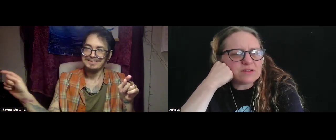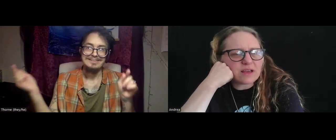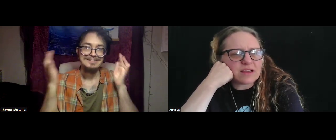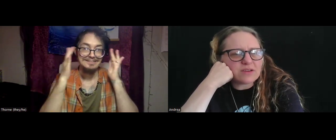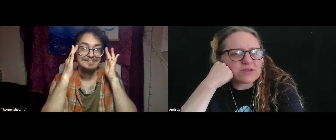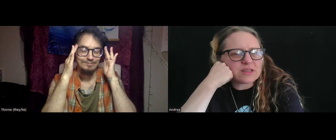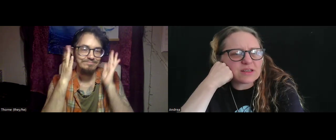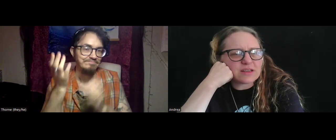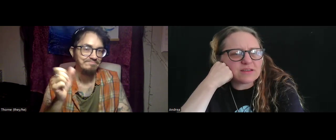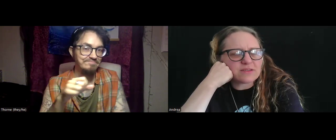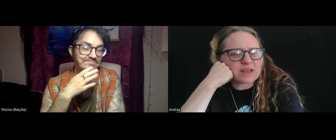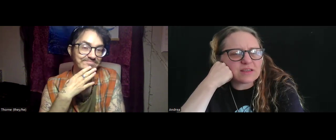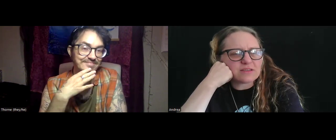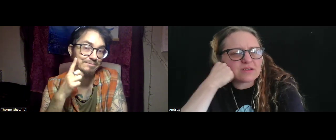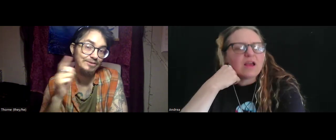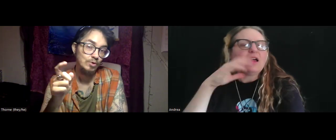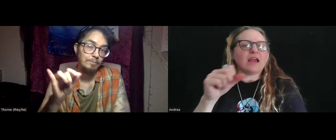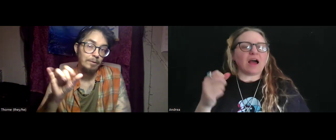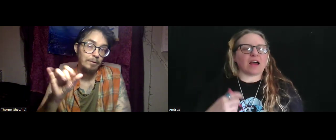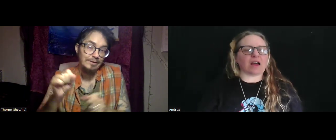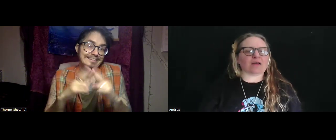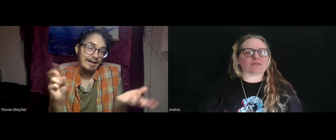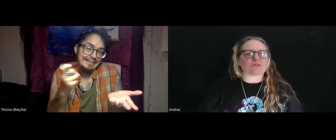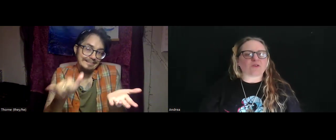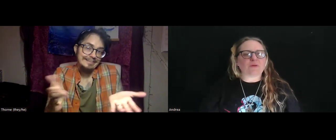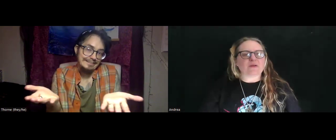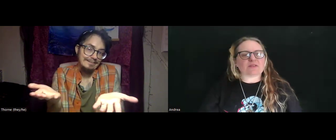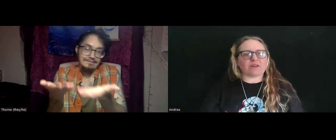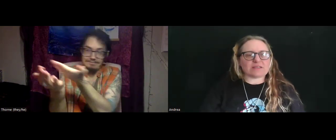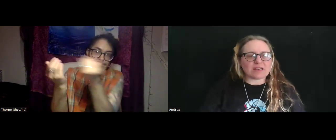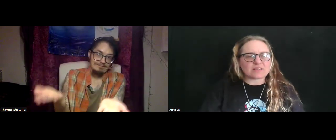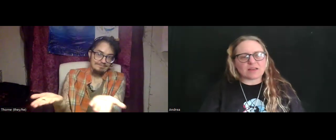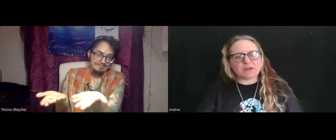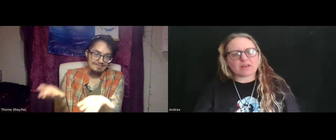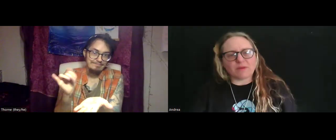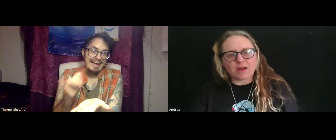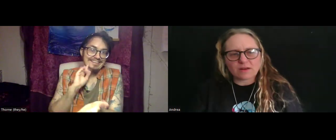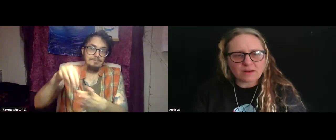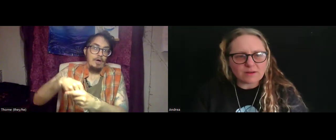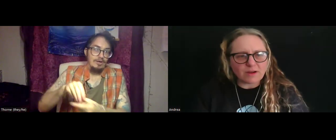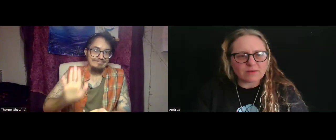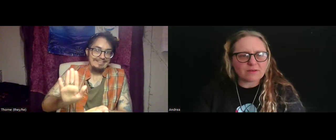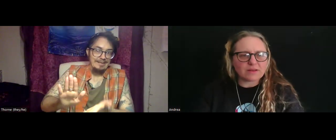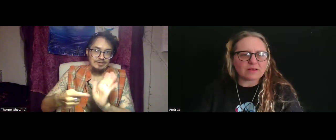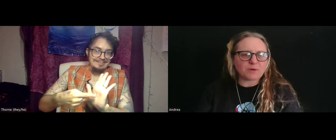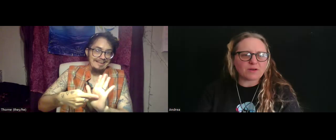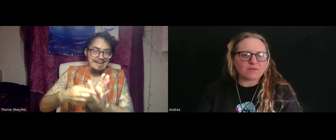like interesting in certain cases. Yeah, Scorpio is very sexy. I mean, come on, come on. That's part of